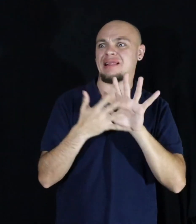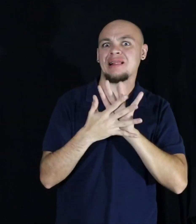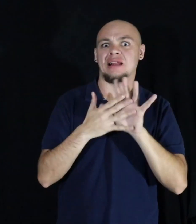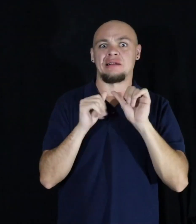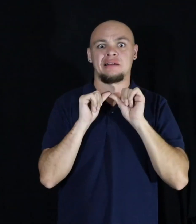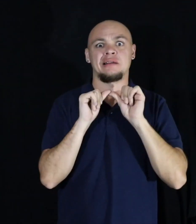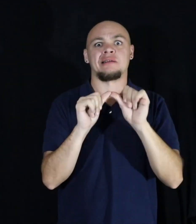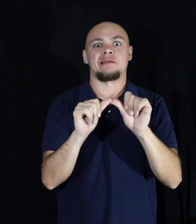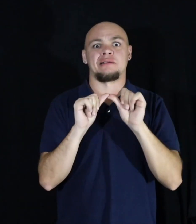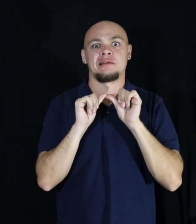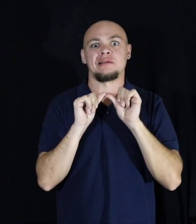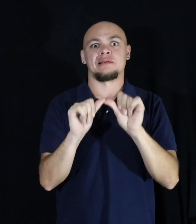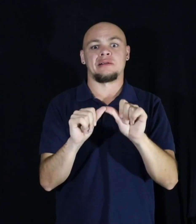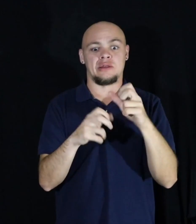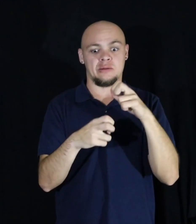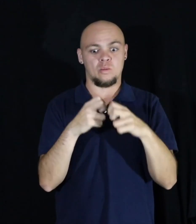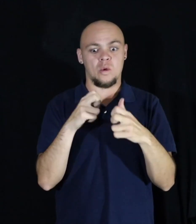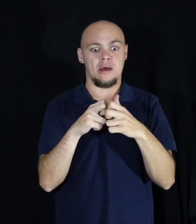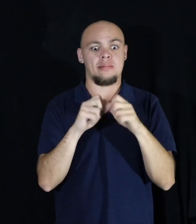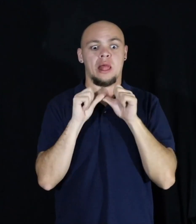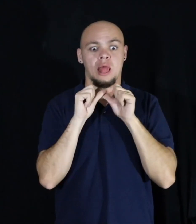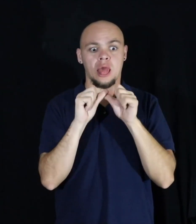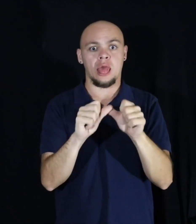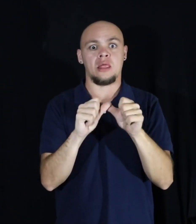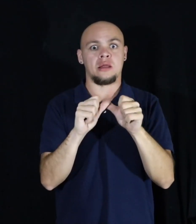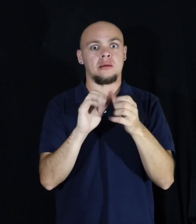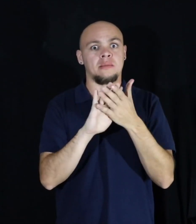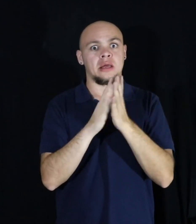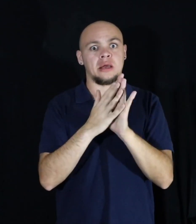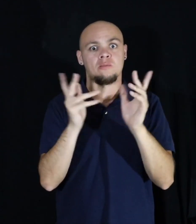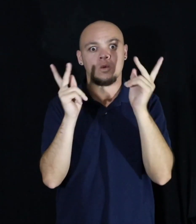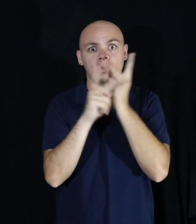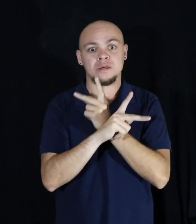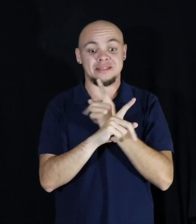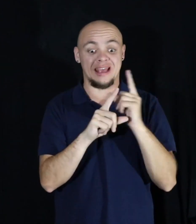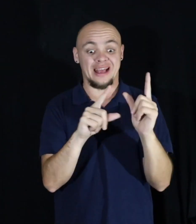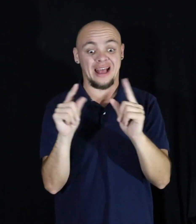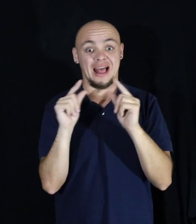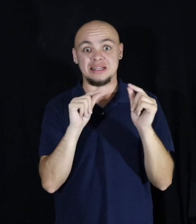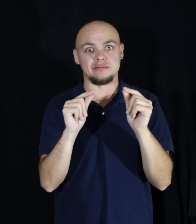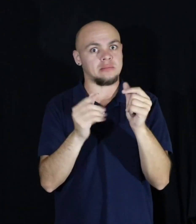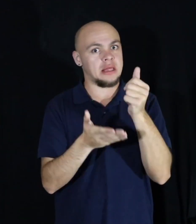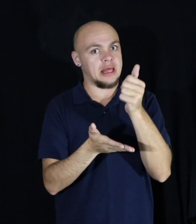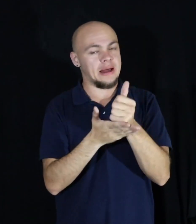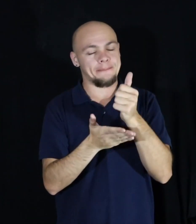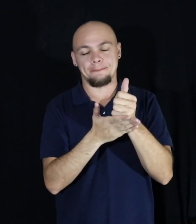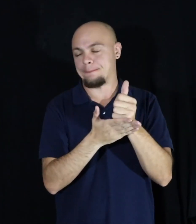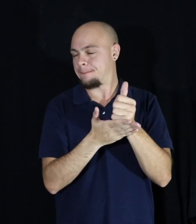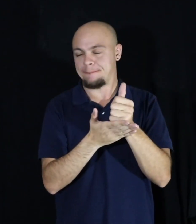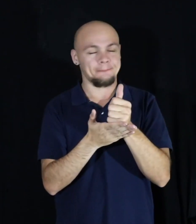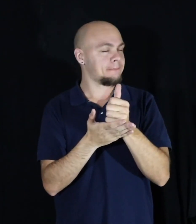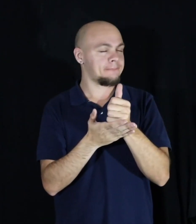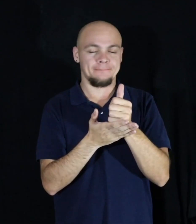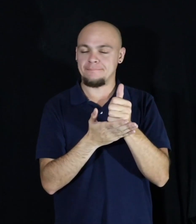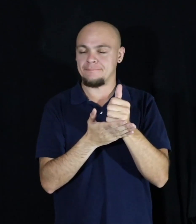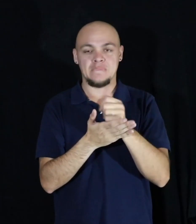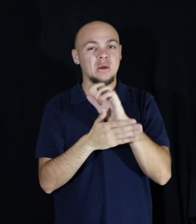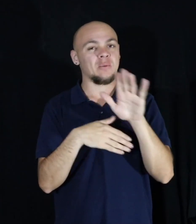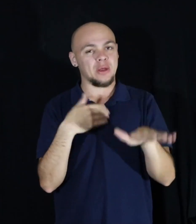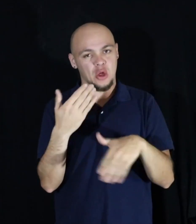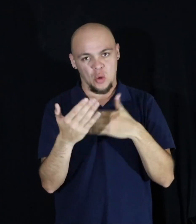on, the more the problem grows, and gossip doesn't help. Let's face it, we all